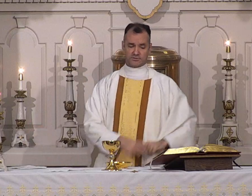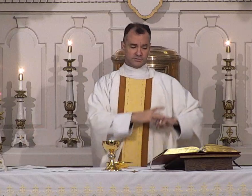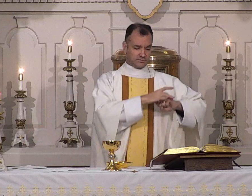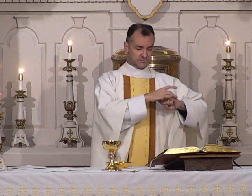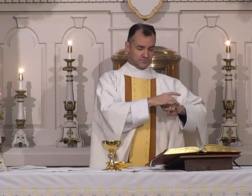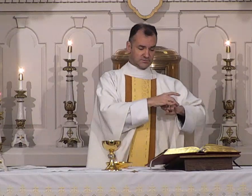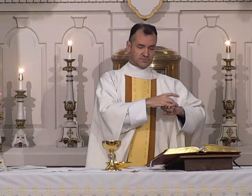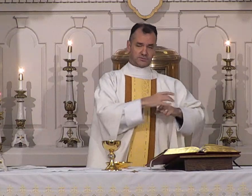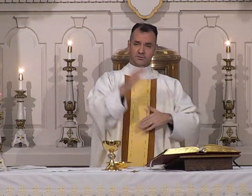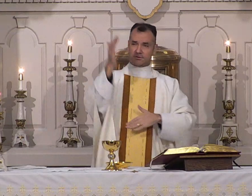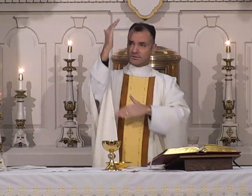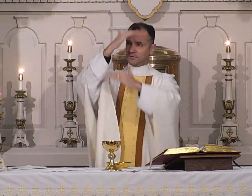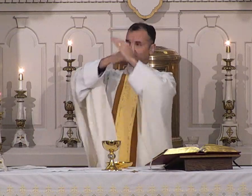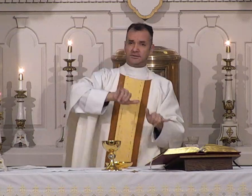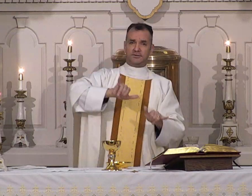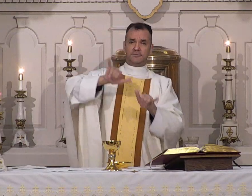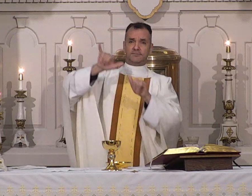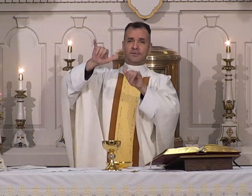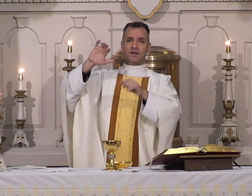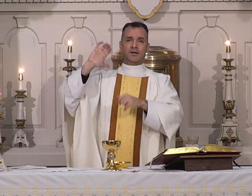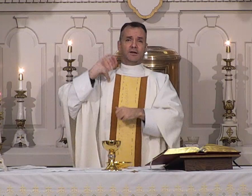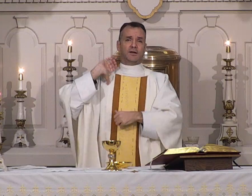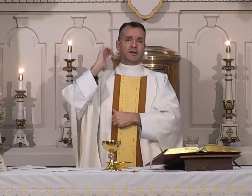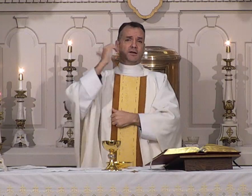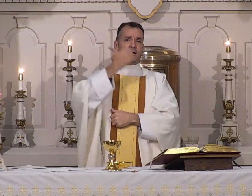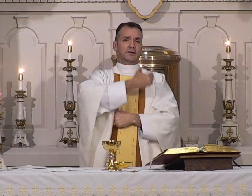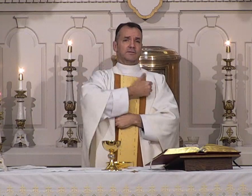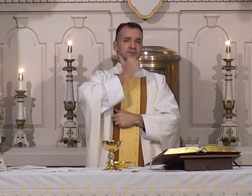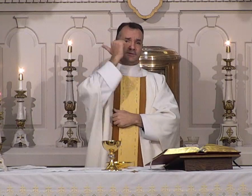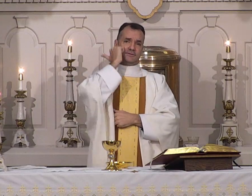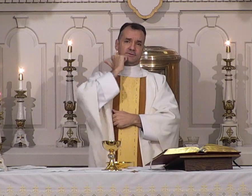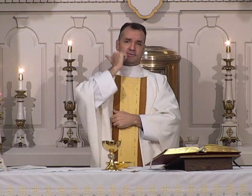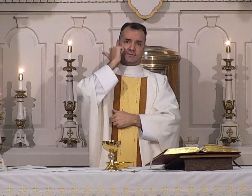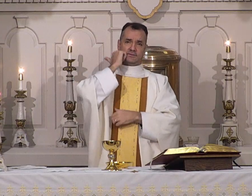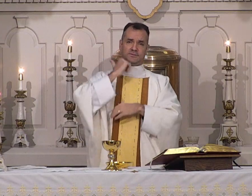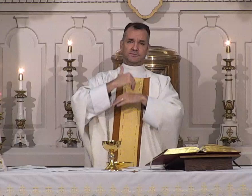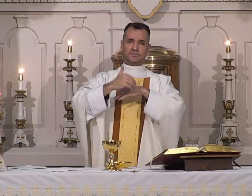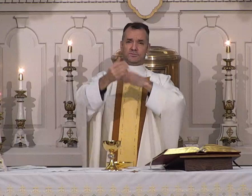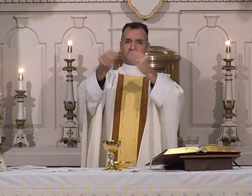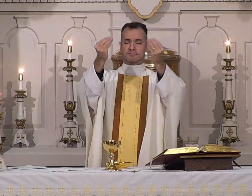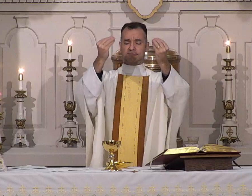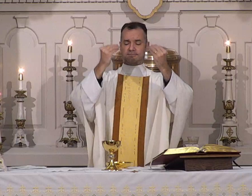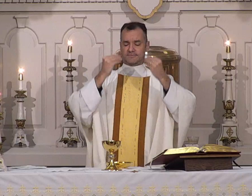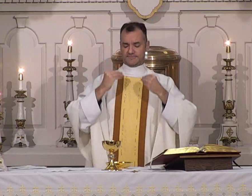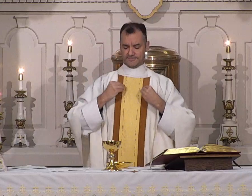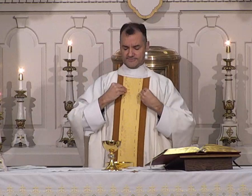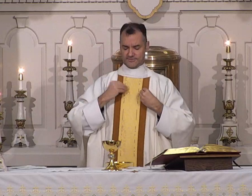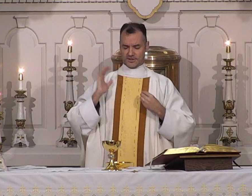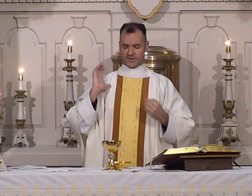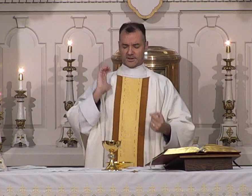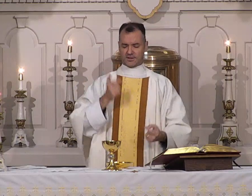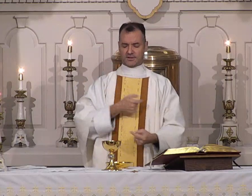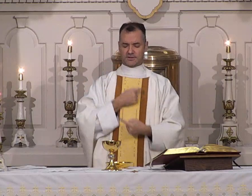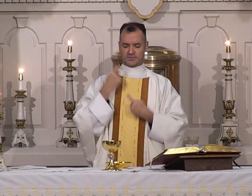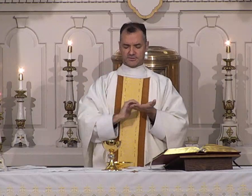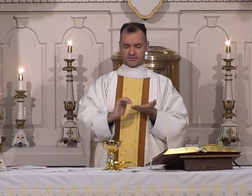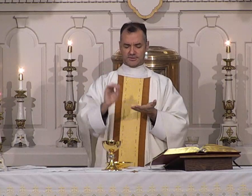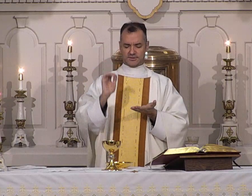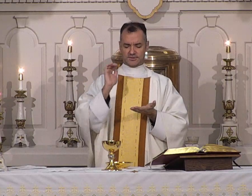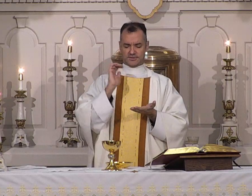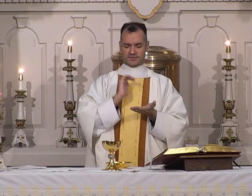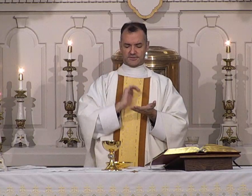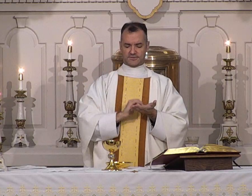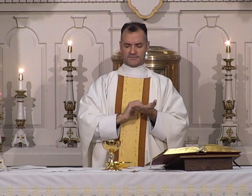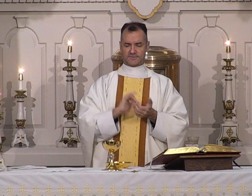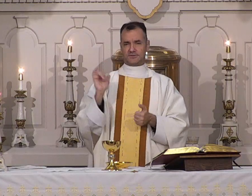heaven. Give us this day our daily bread, and forgive us our trespasses, as we forgive those